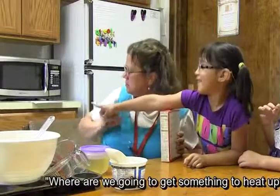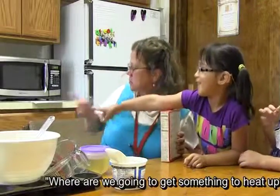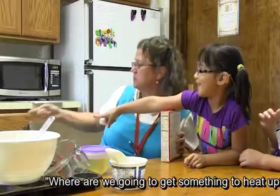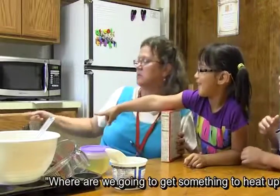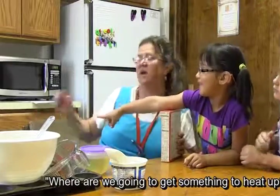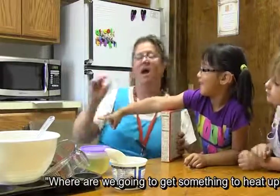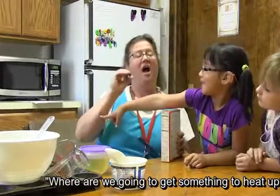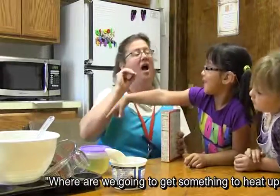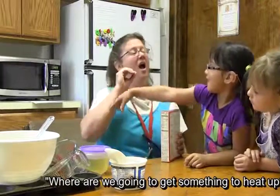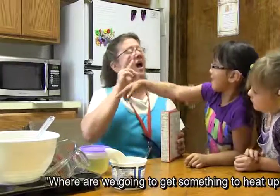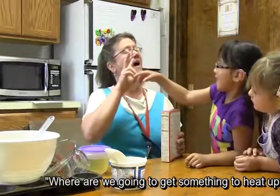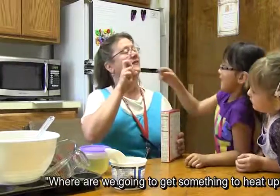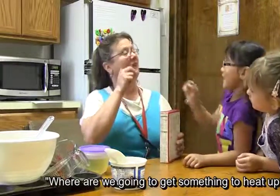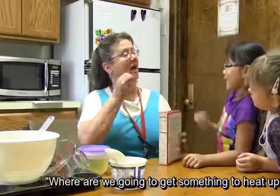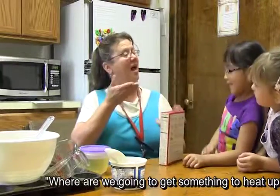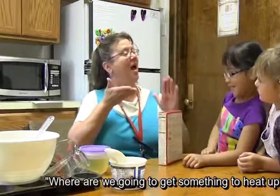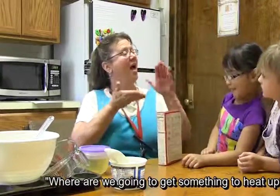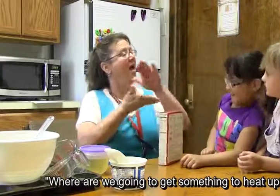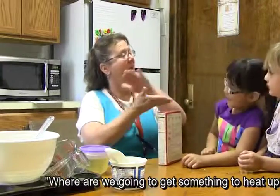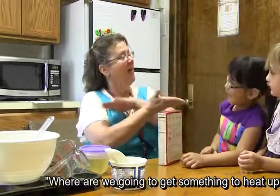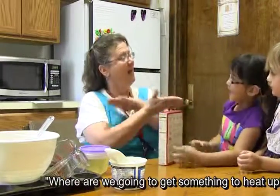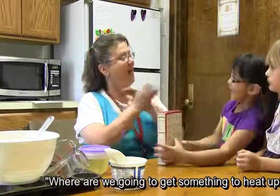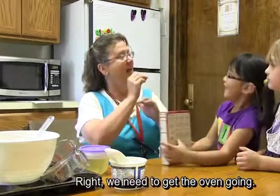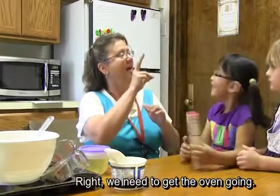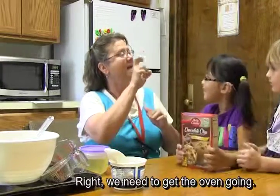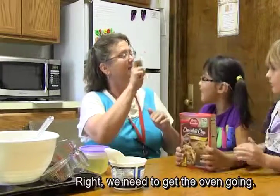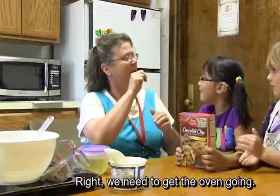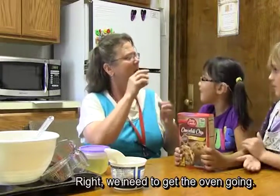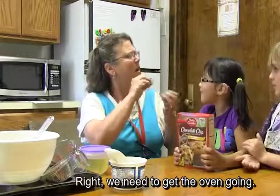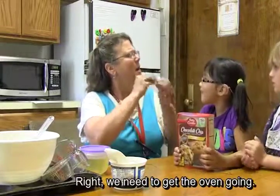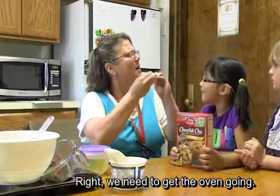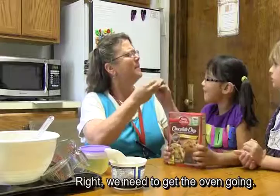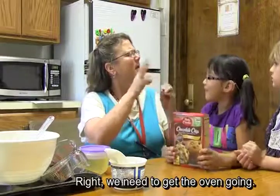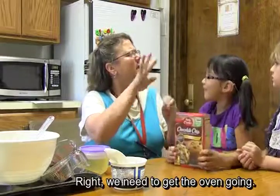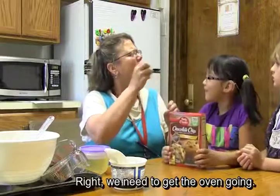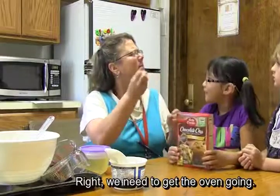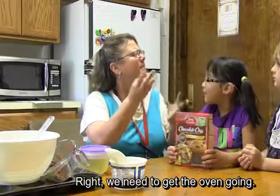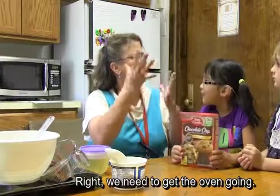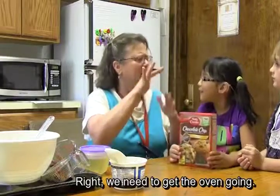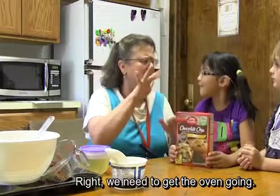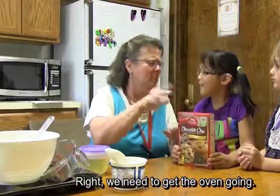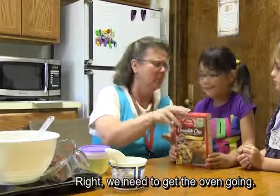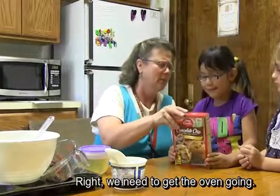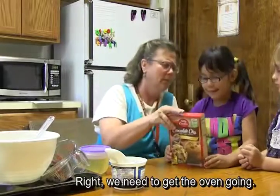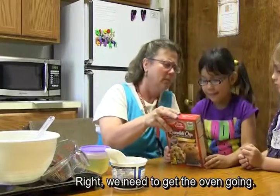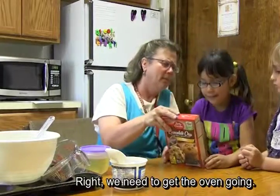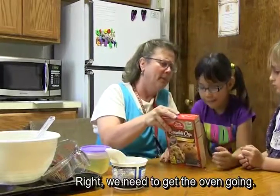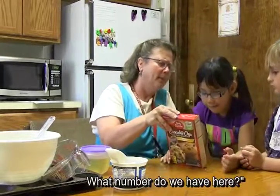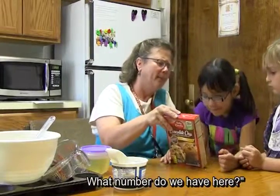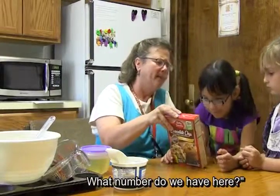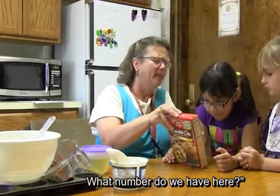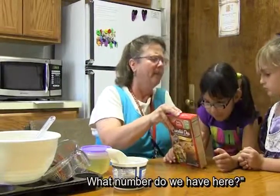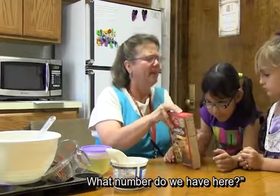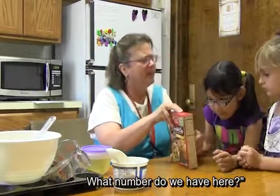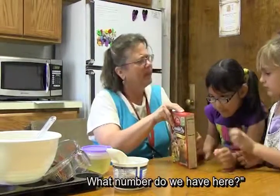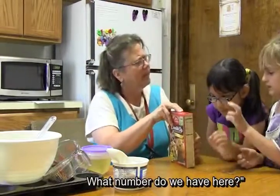going to get something to heat up? Right, we need to get the oven going. And what number do we have